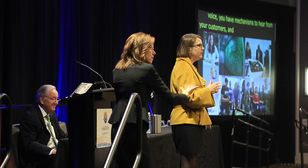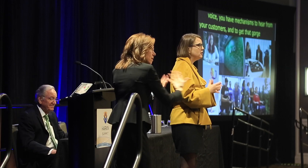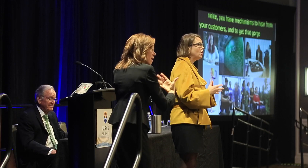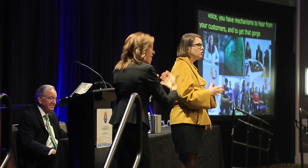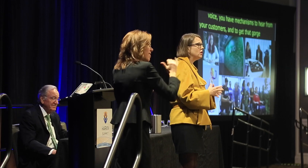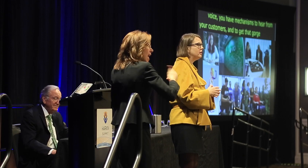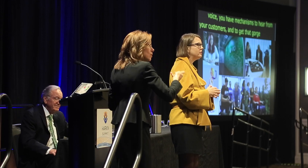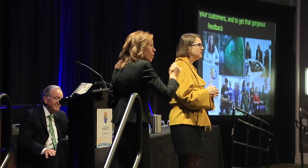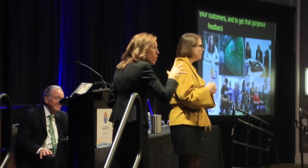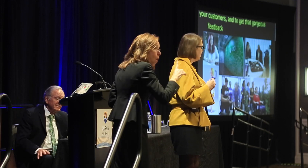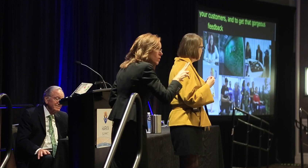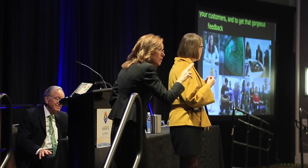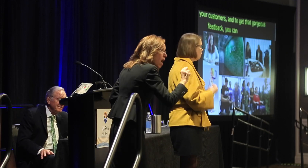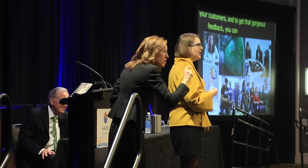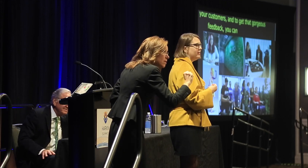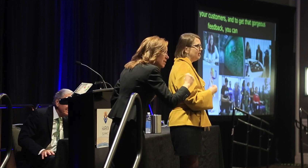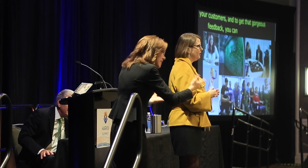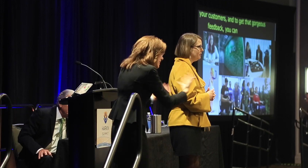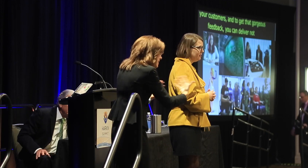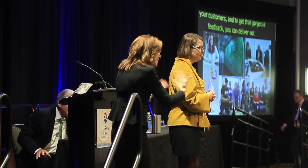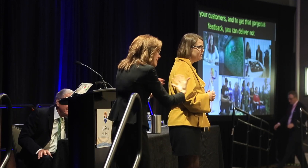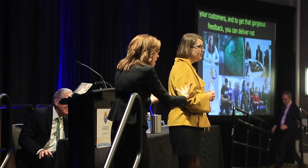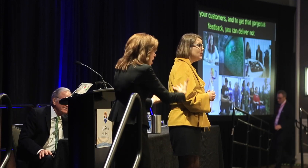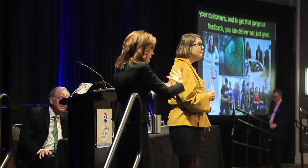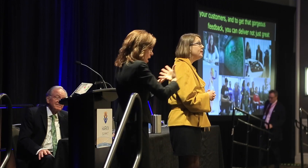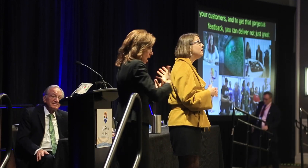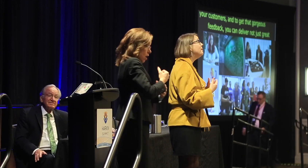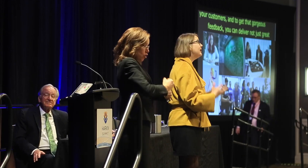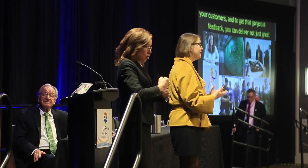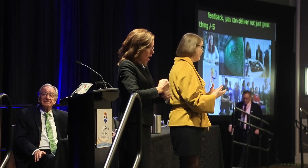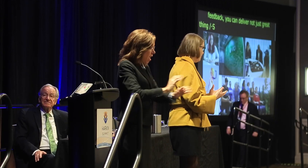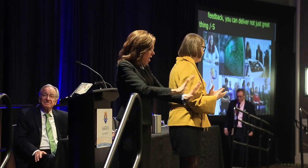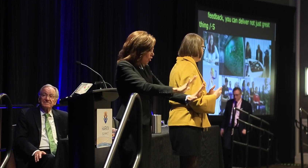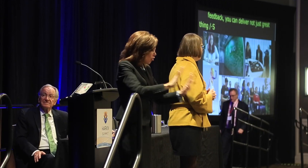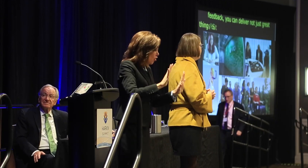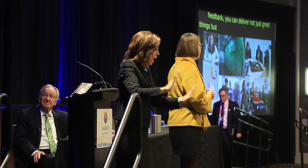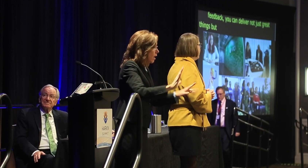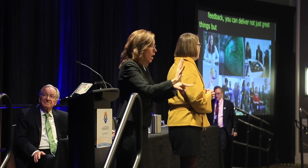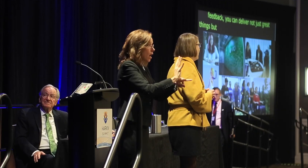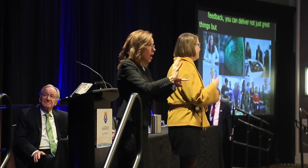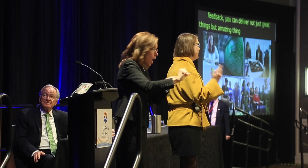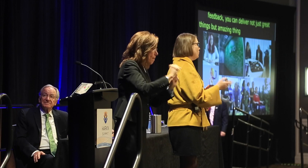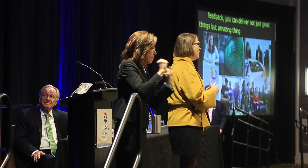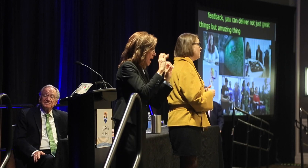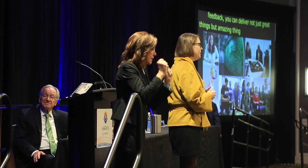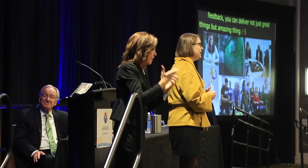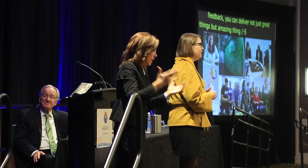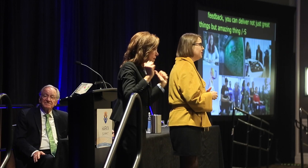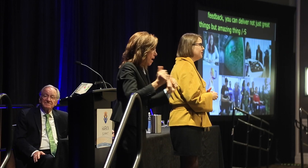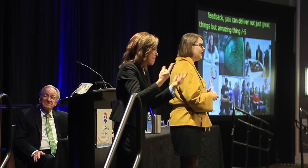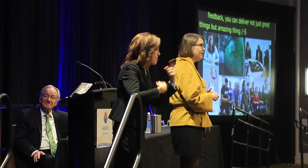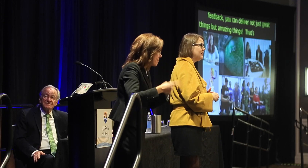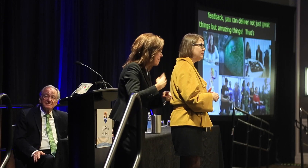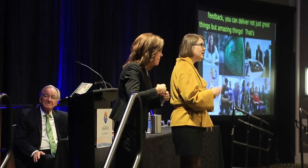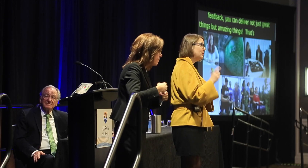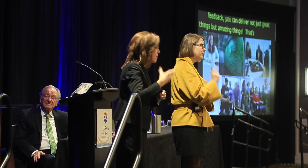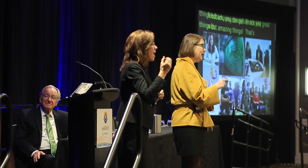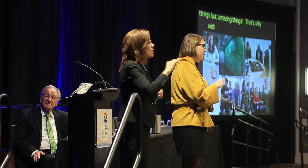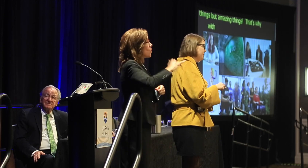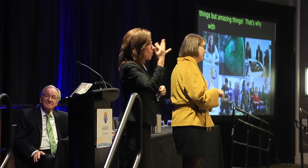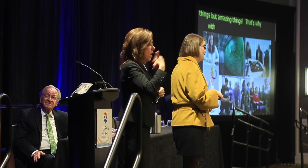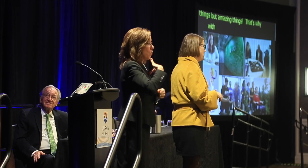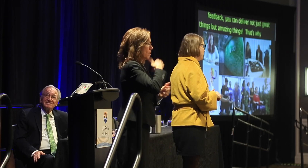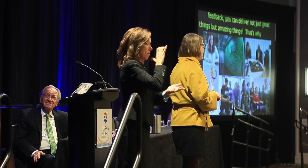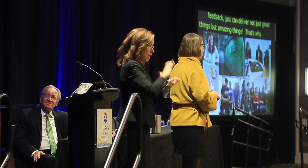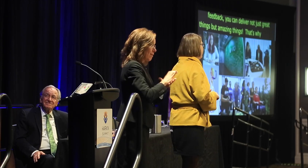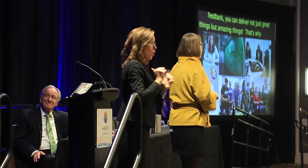can deliver not just great things, but amazing things. And that's why we believe that together, with the